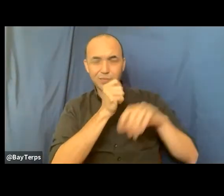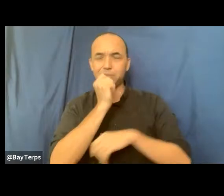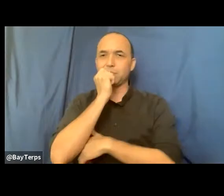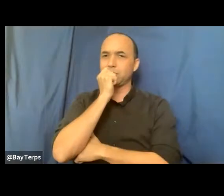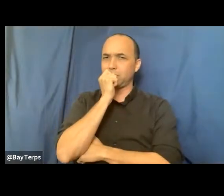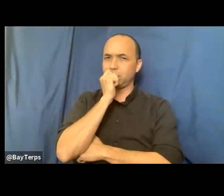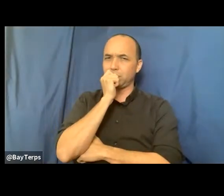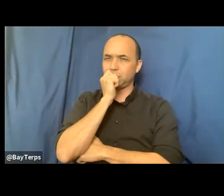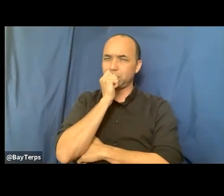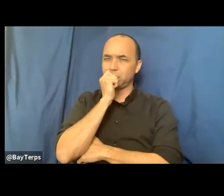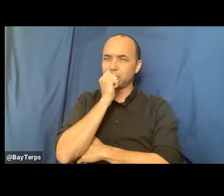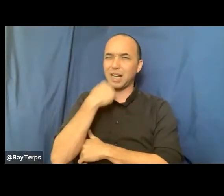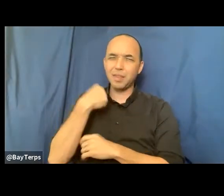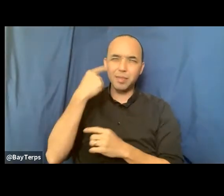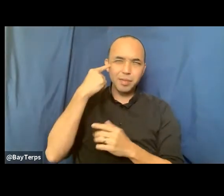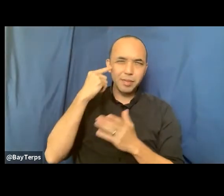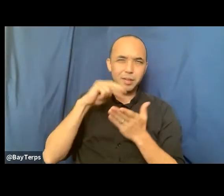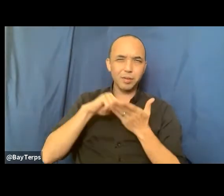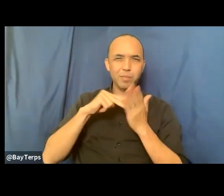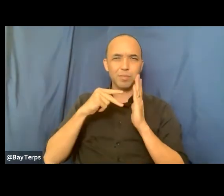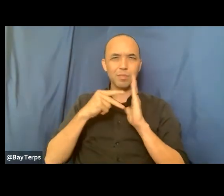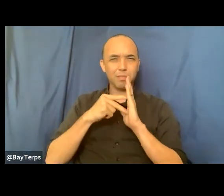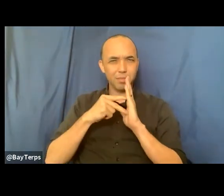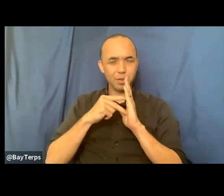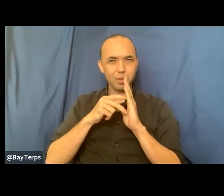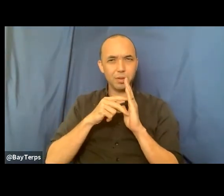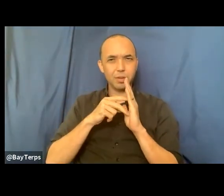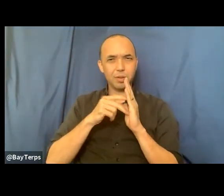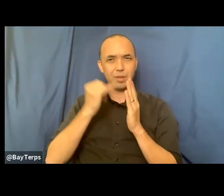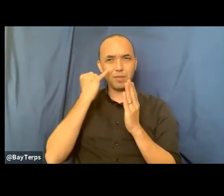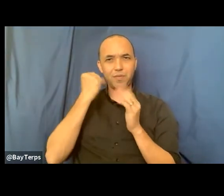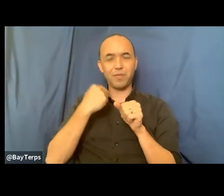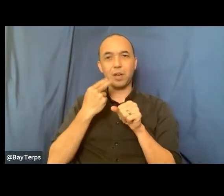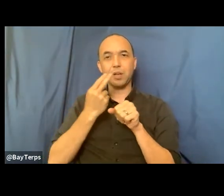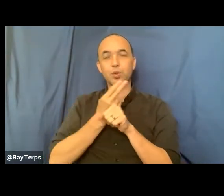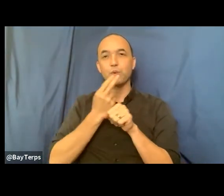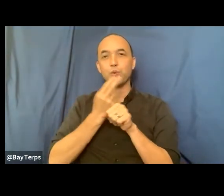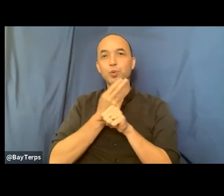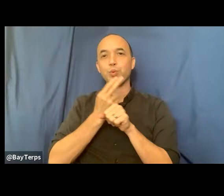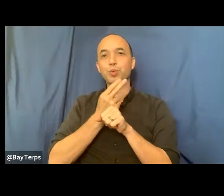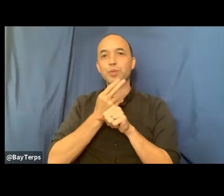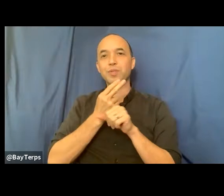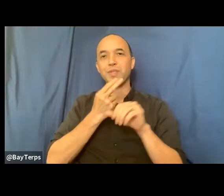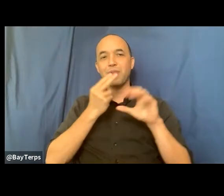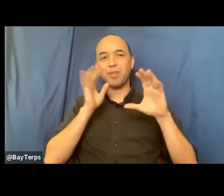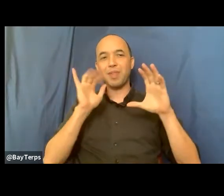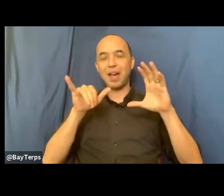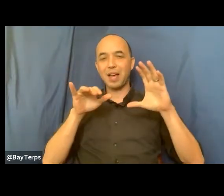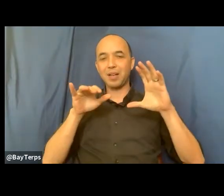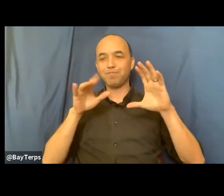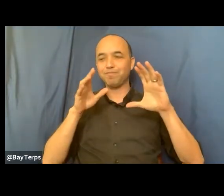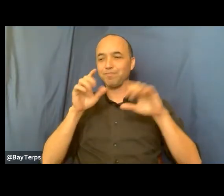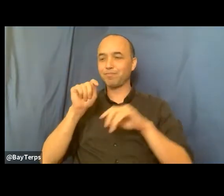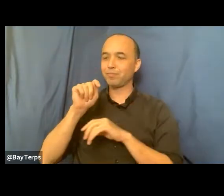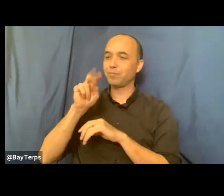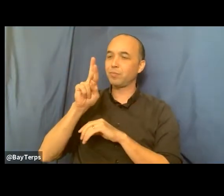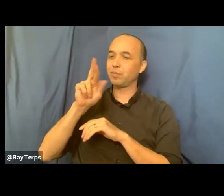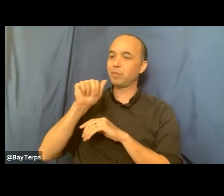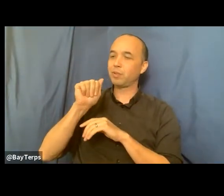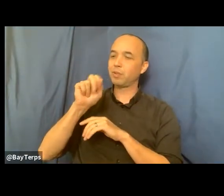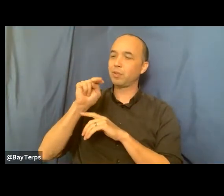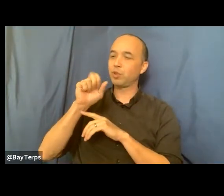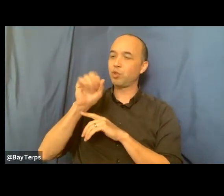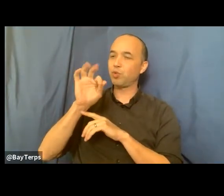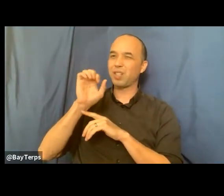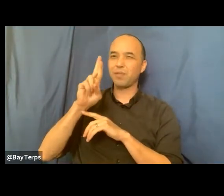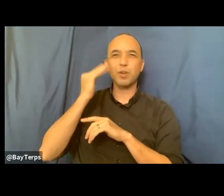if you like to use, if I like to use a transfer method where you poke holes through the design, and that's not one of my favorite